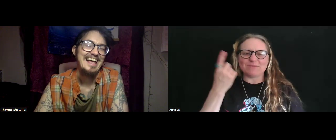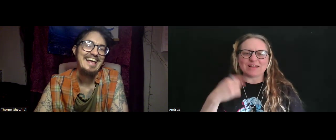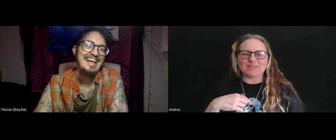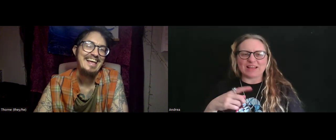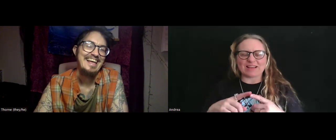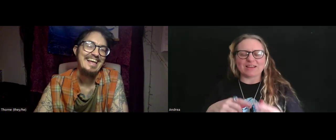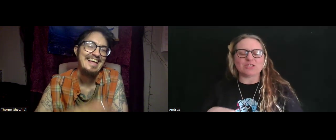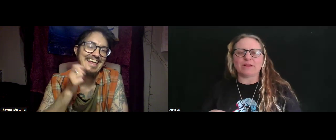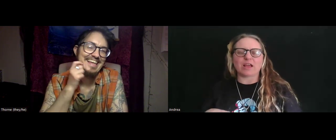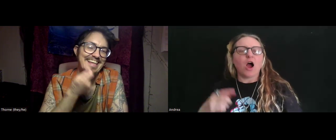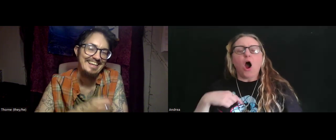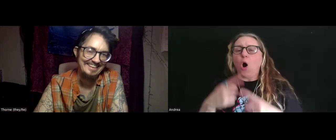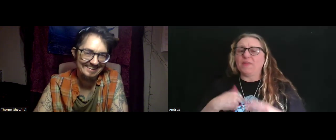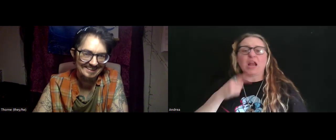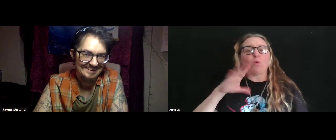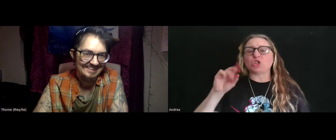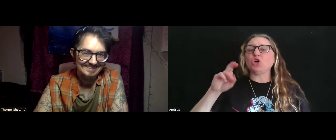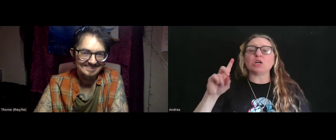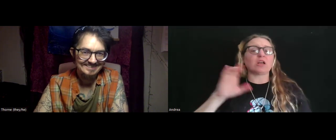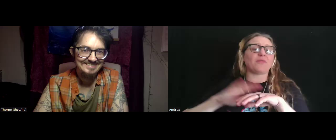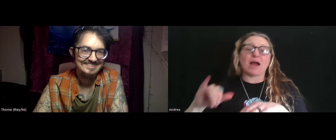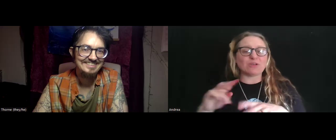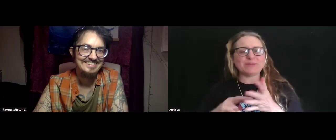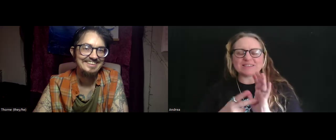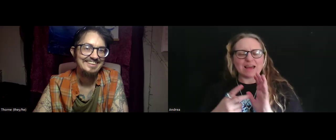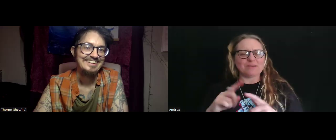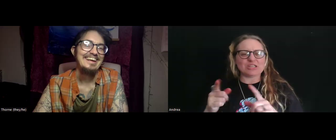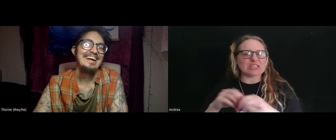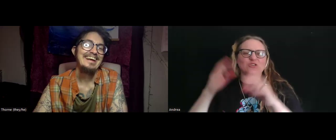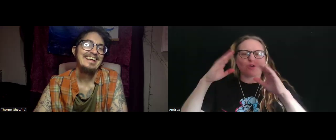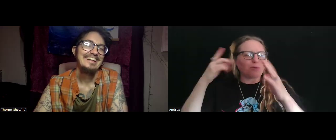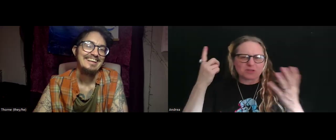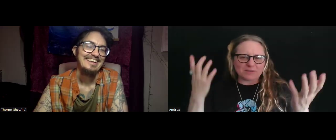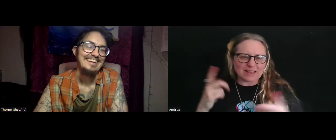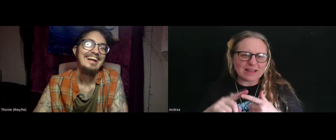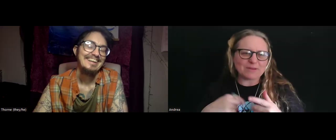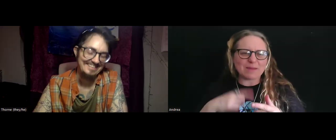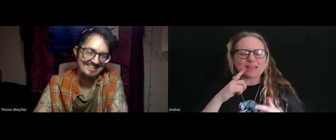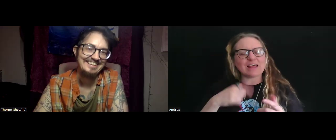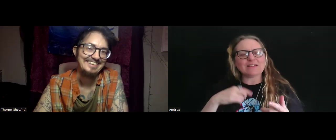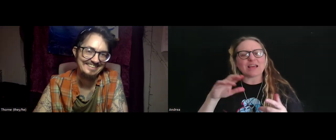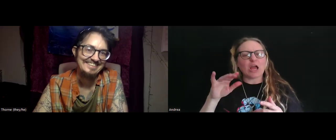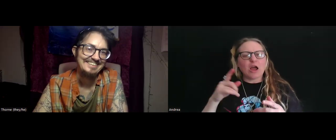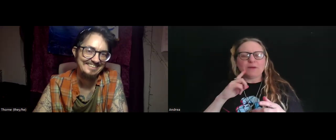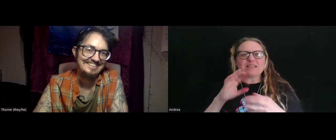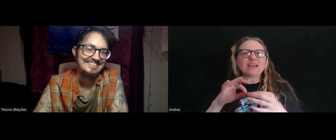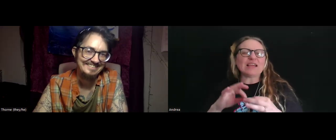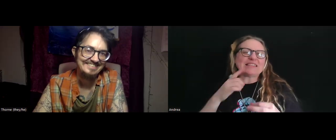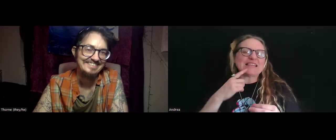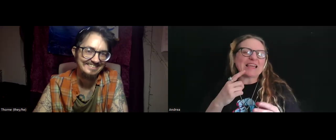if, like she'd be like, "Oh, and then I was cooked on that," which means that she's in trouble or something like that. But I mean, that's like but it's like they say